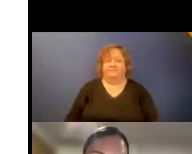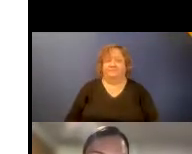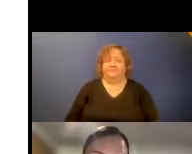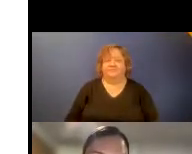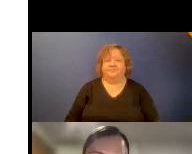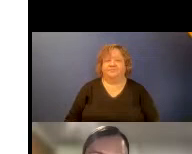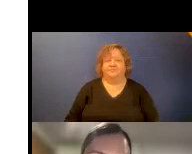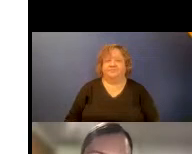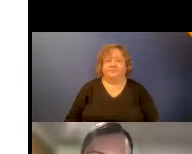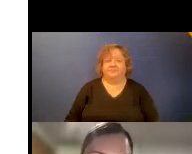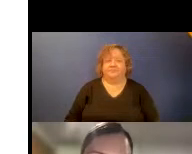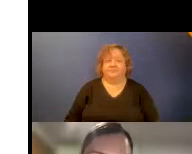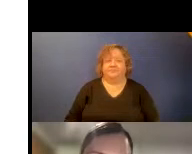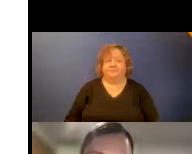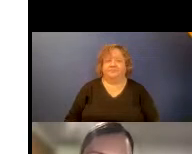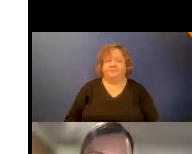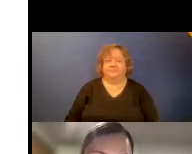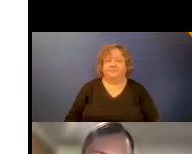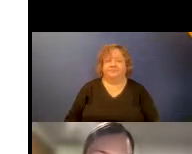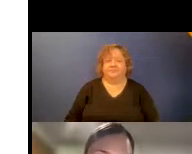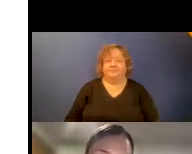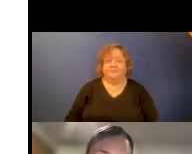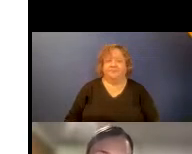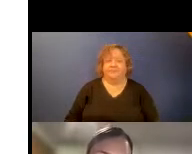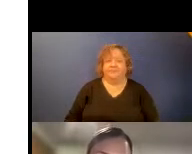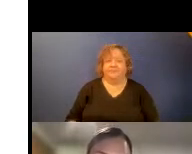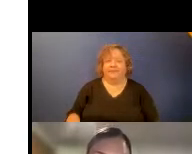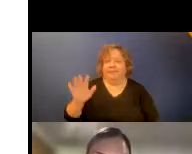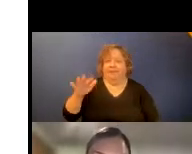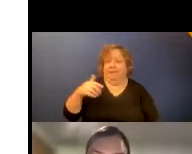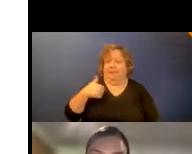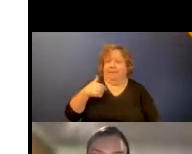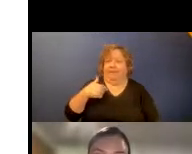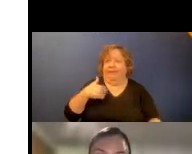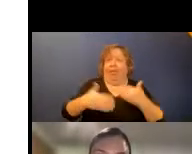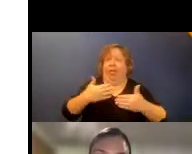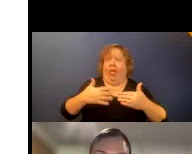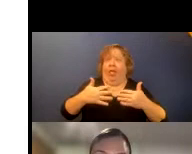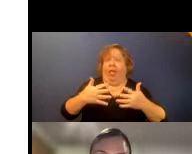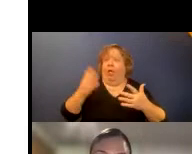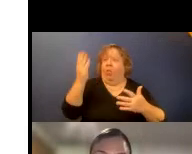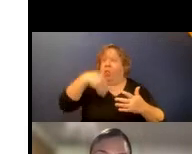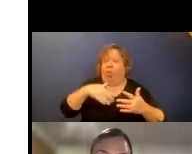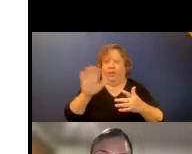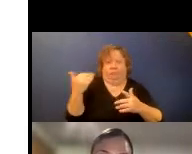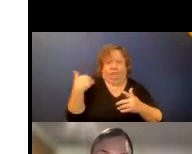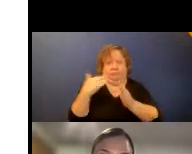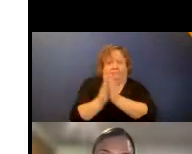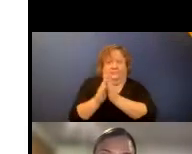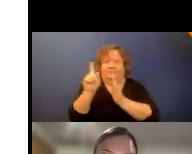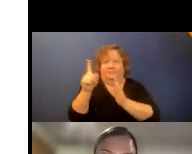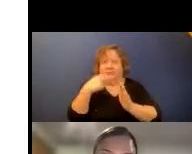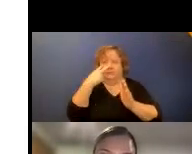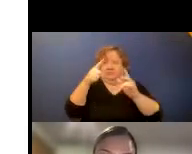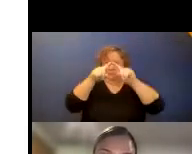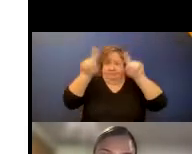So Nafisa, jump in if I miss anything here, but with this slide, we really wanted to introduce the